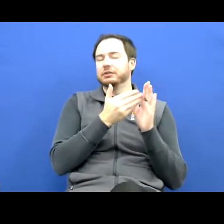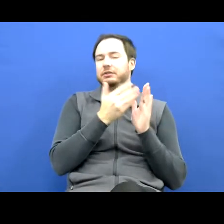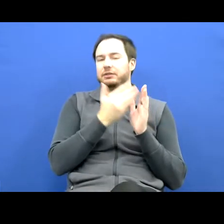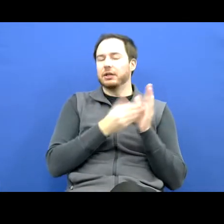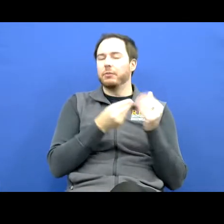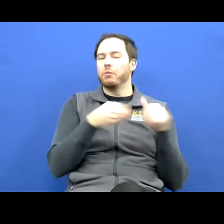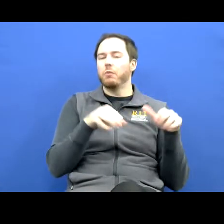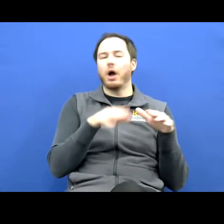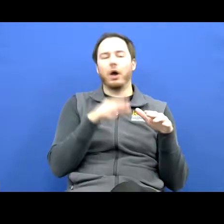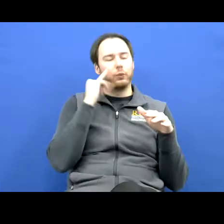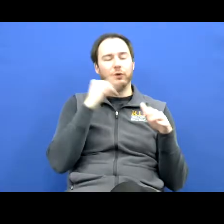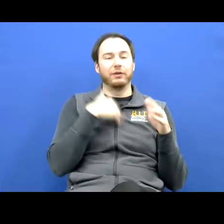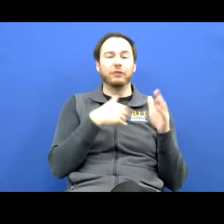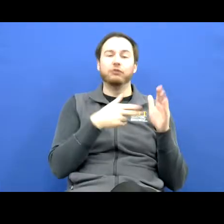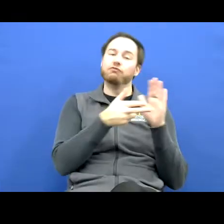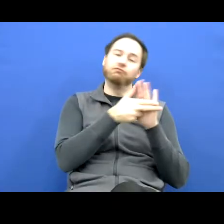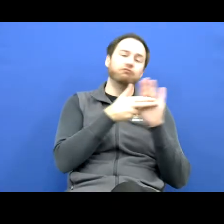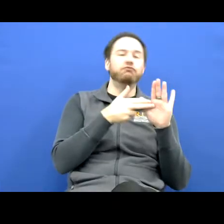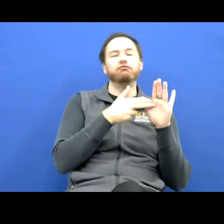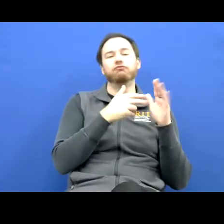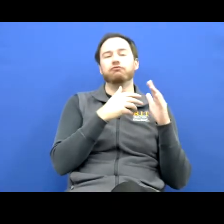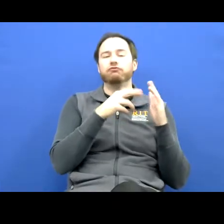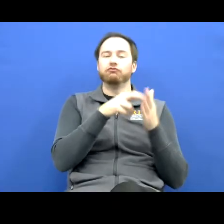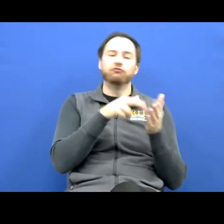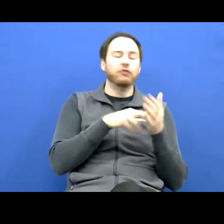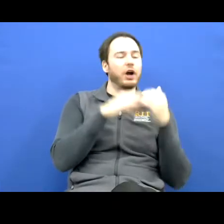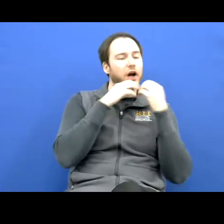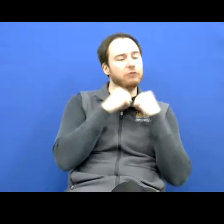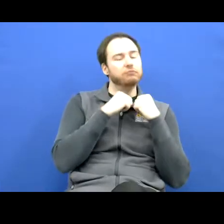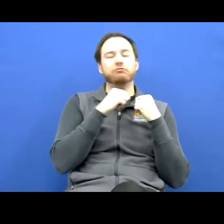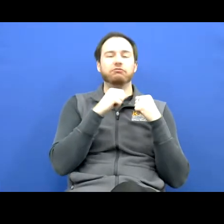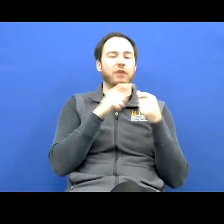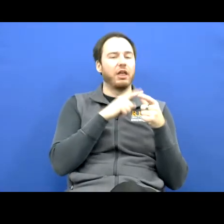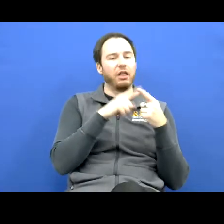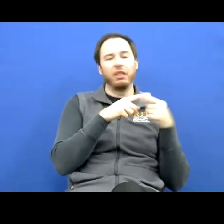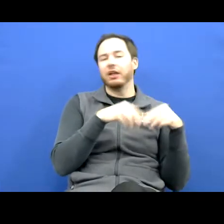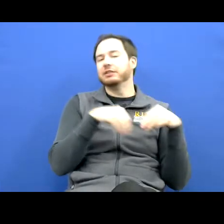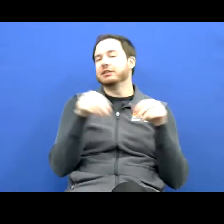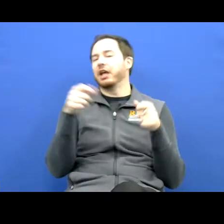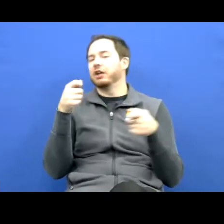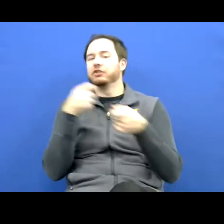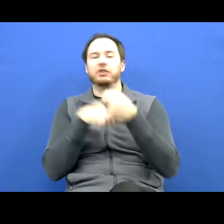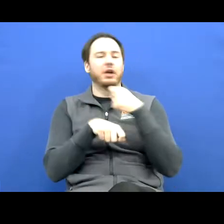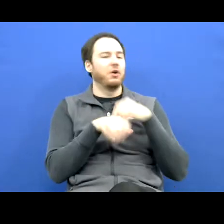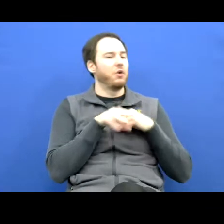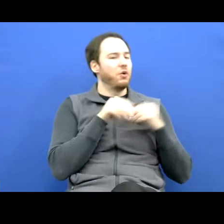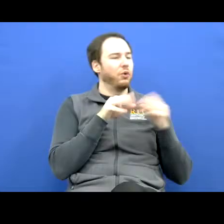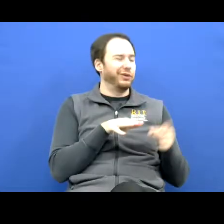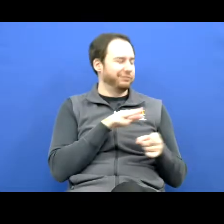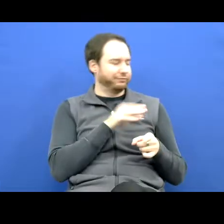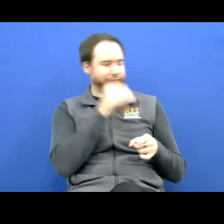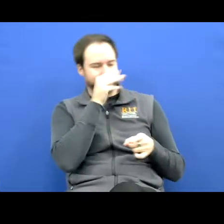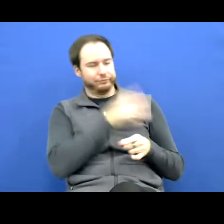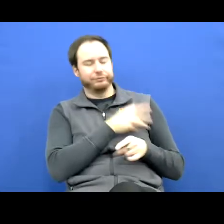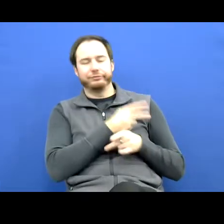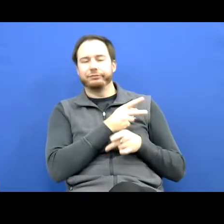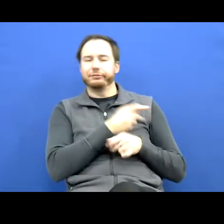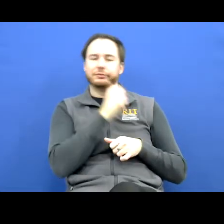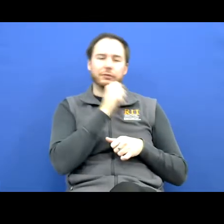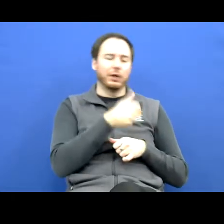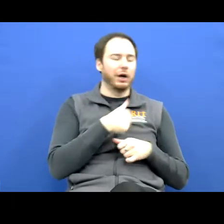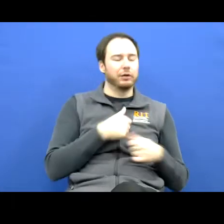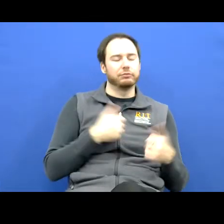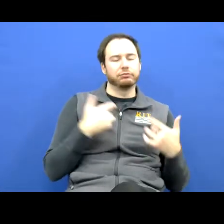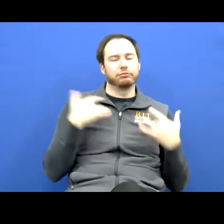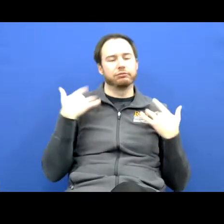change hands, sometimes the new owners don't keep up the property, don't take care of it, and they'll